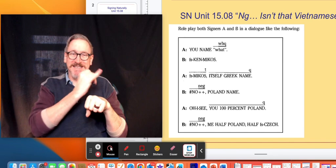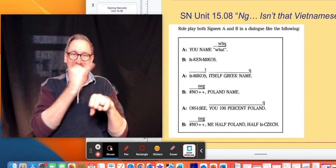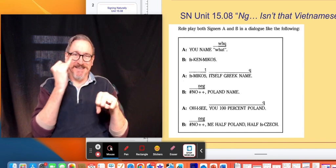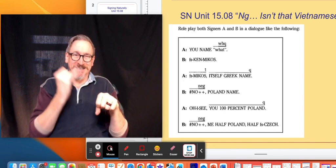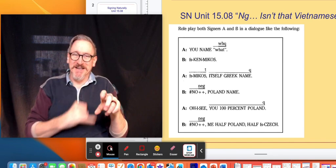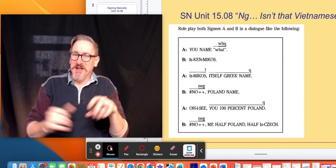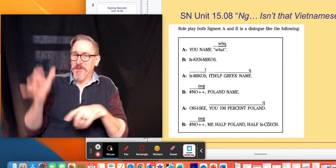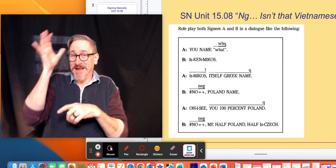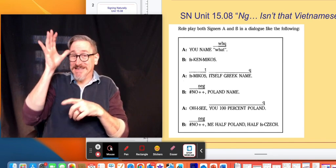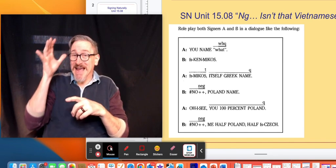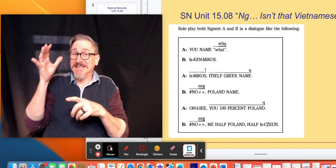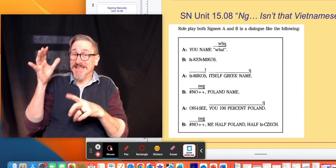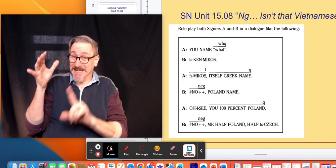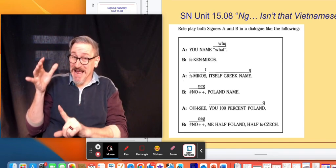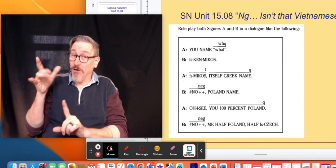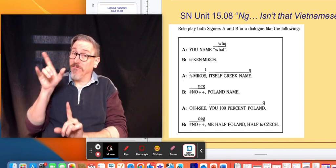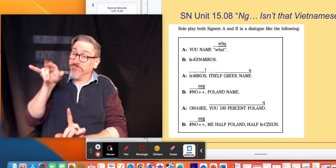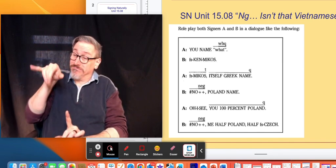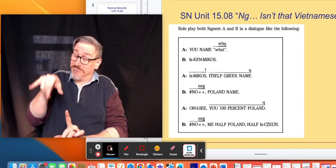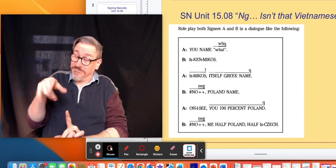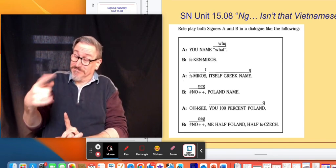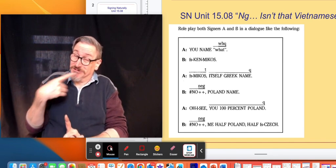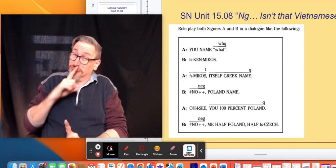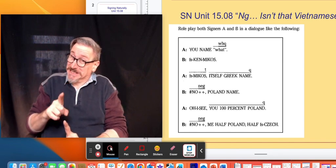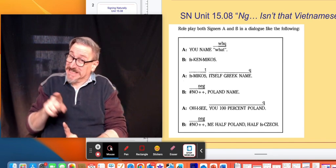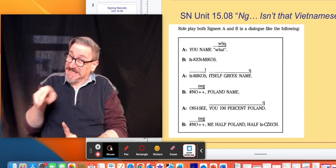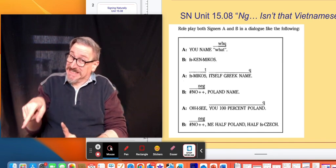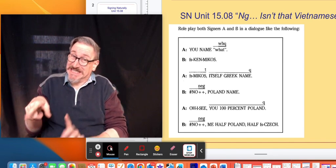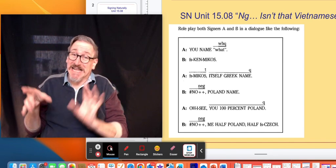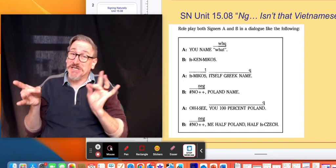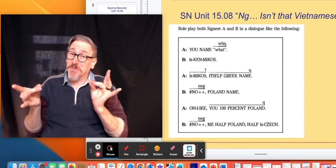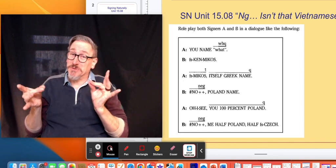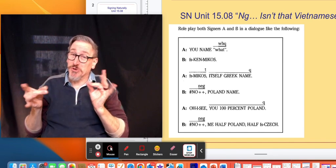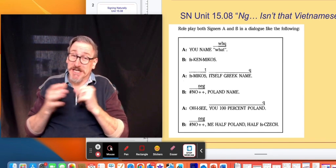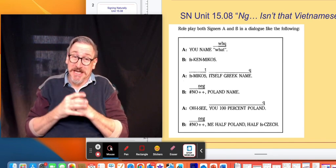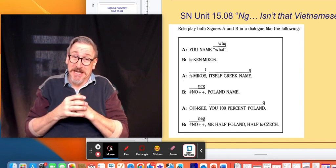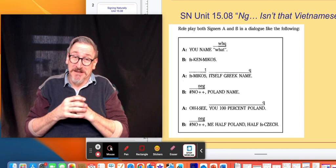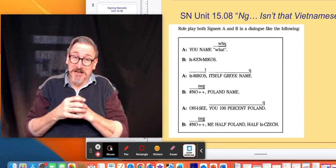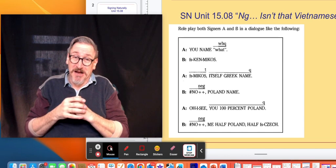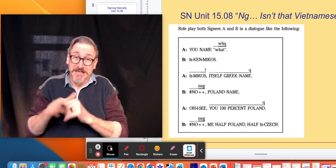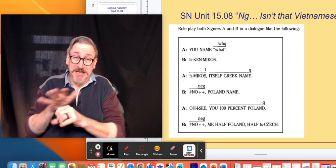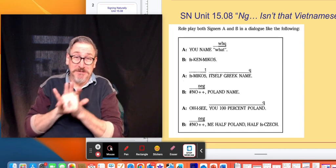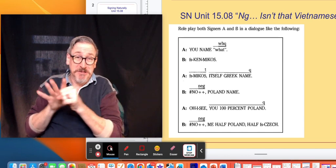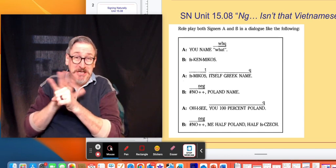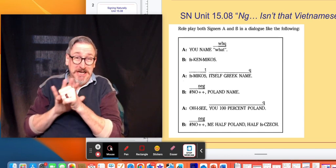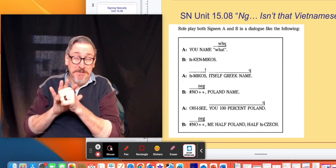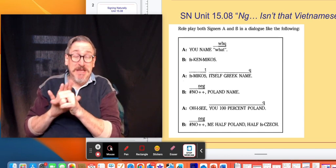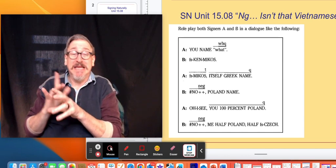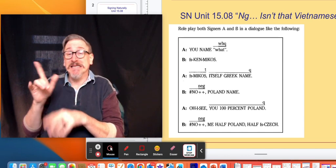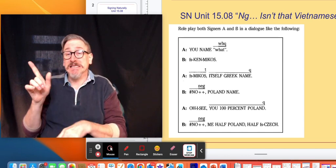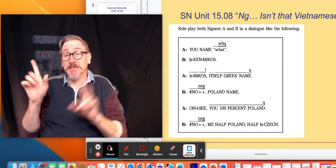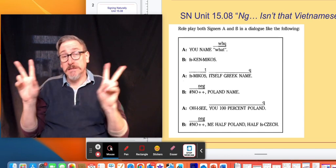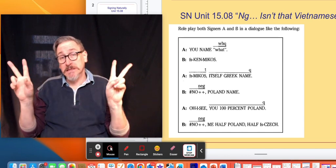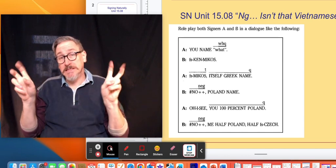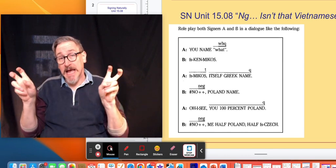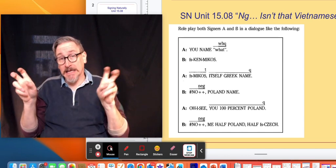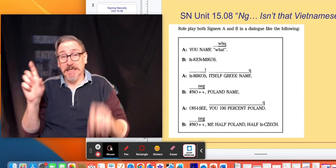fully Italian. My dad's side now, that's a much more sticky content.